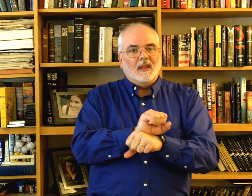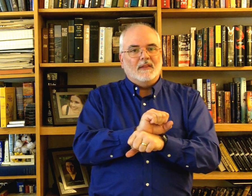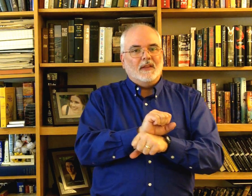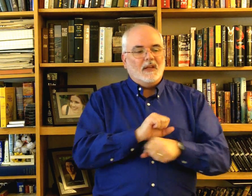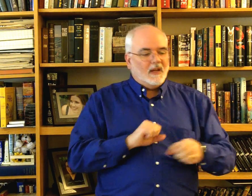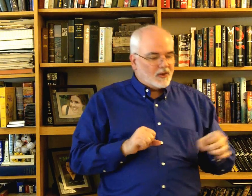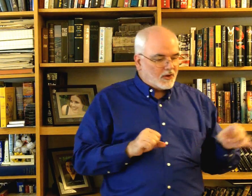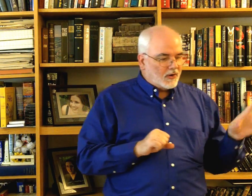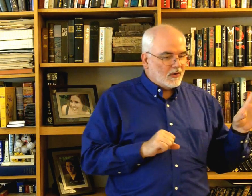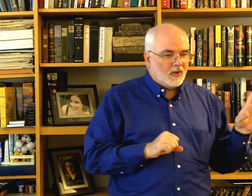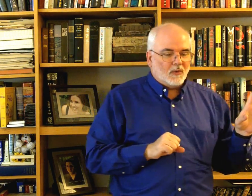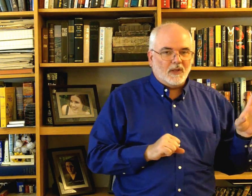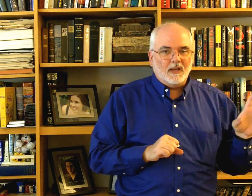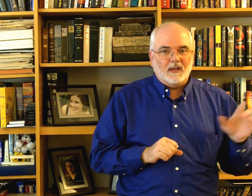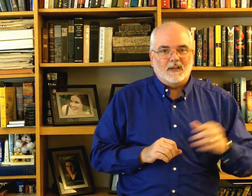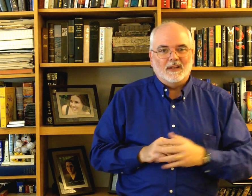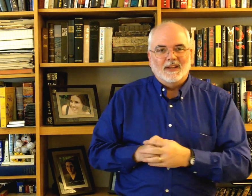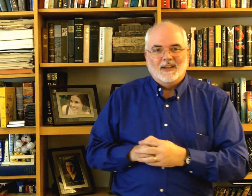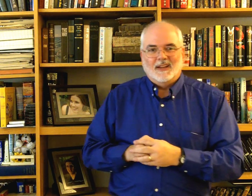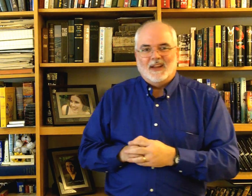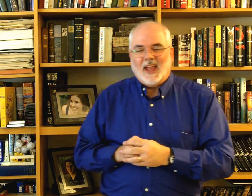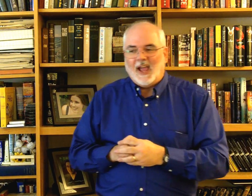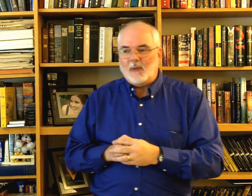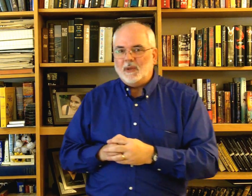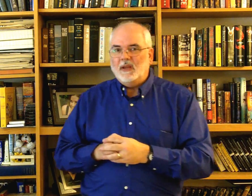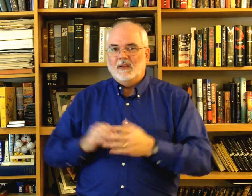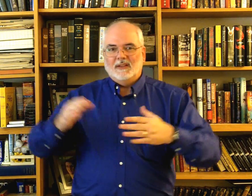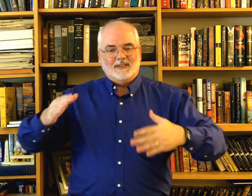the, don't need it, happy.